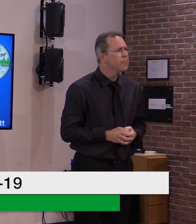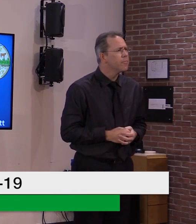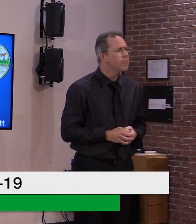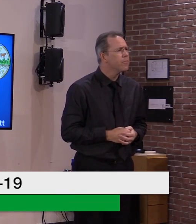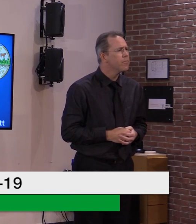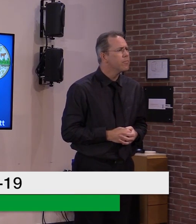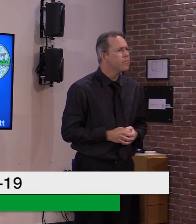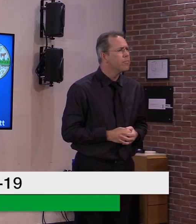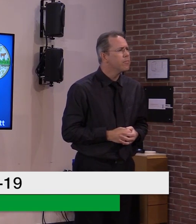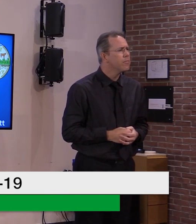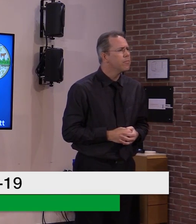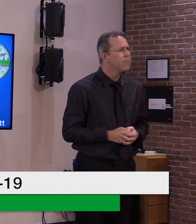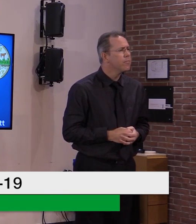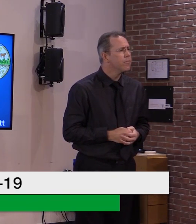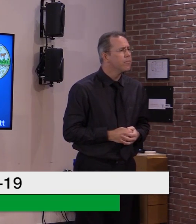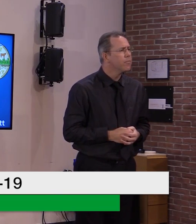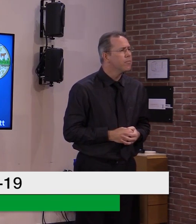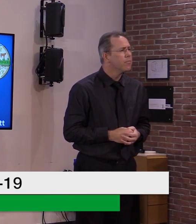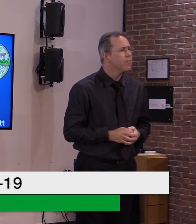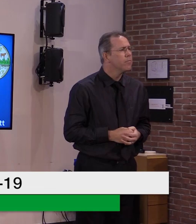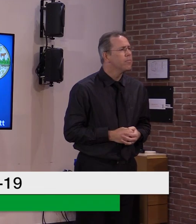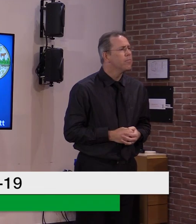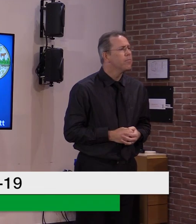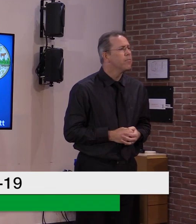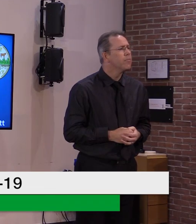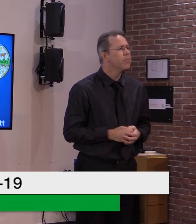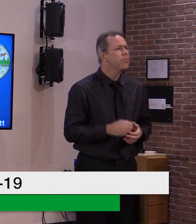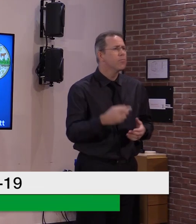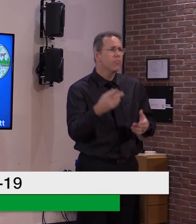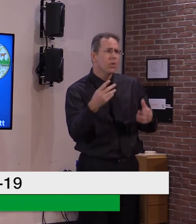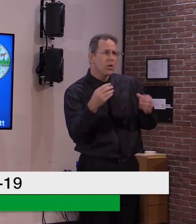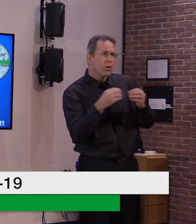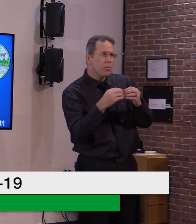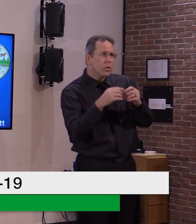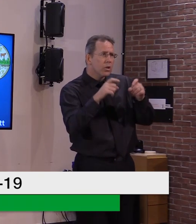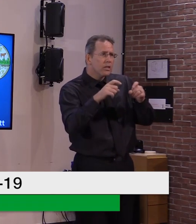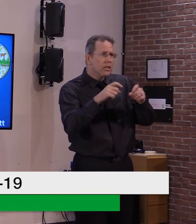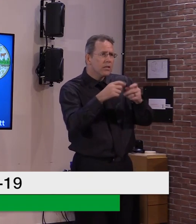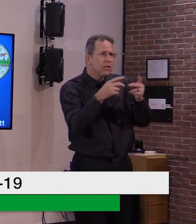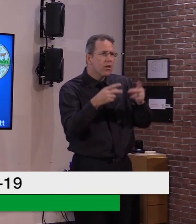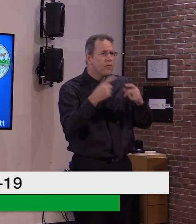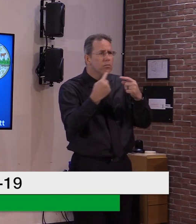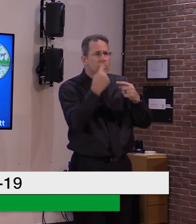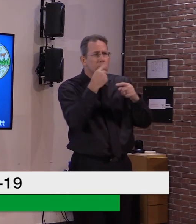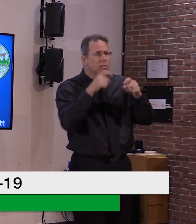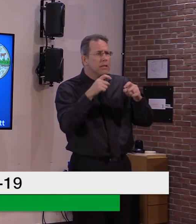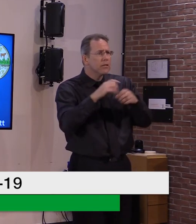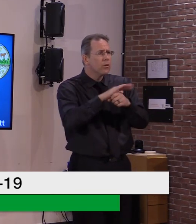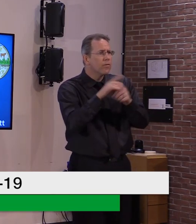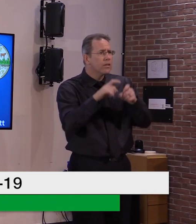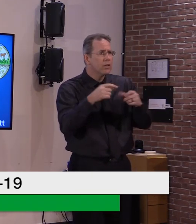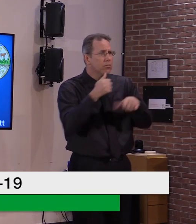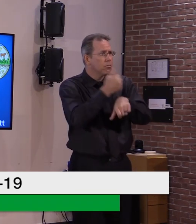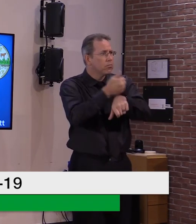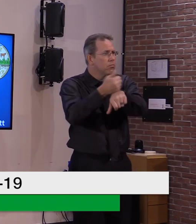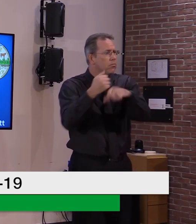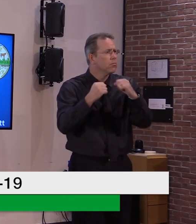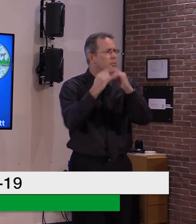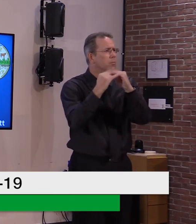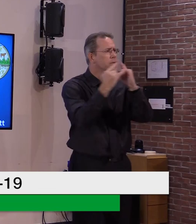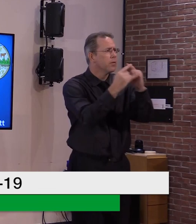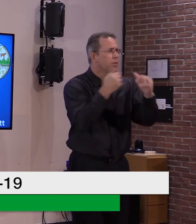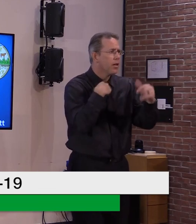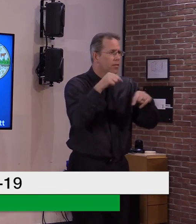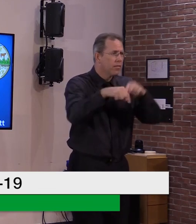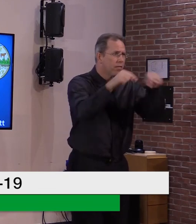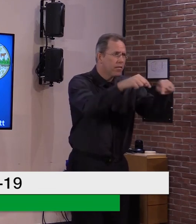second when the administration was putting together the azure take grants program was anybody given to volunteers like